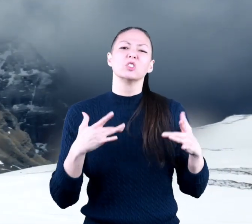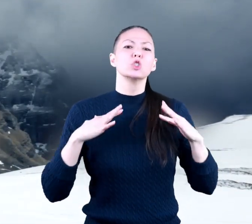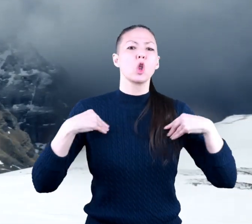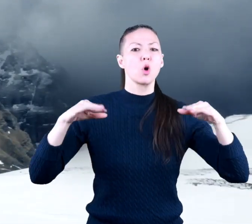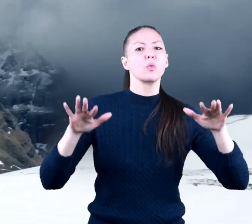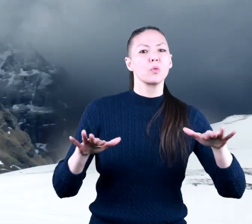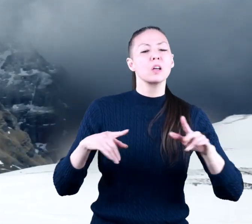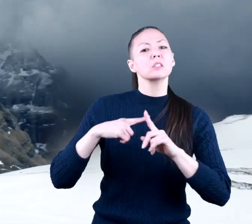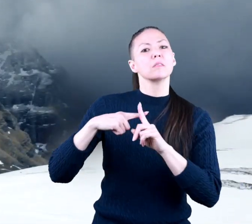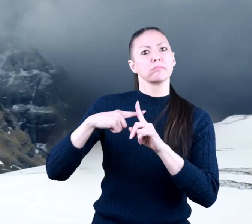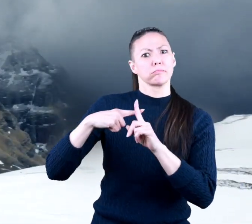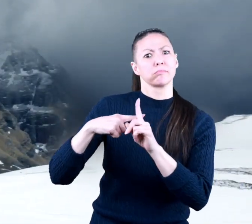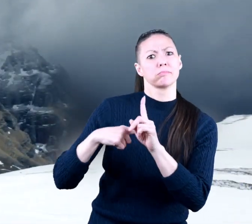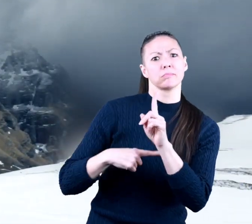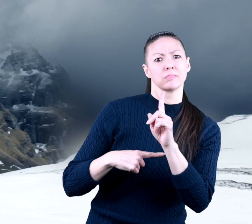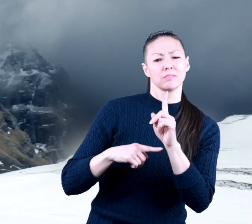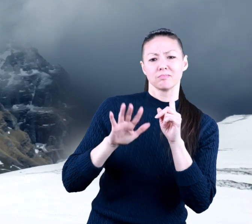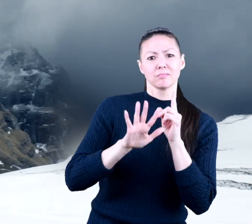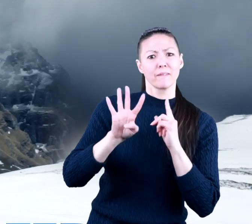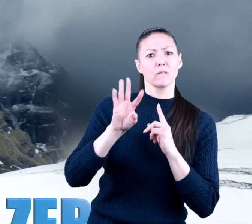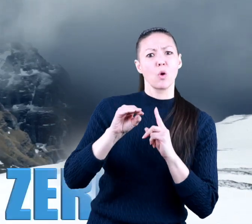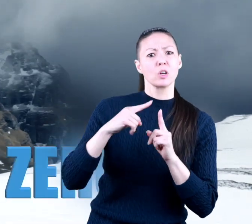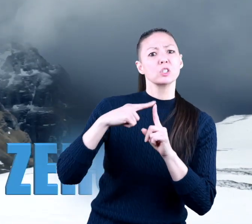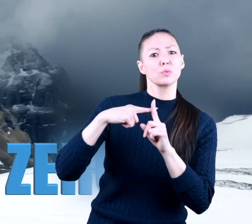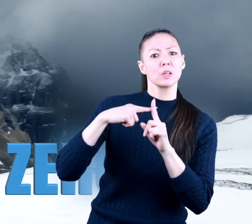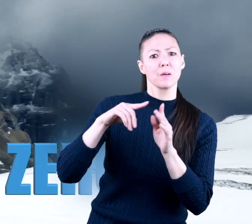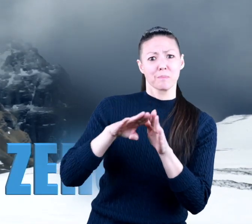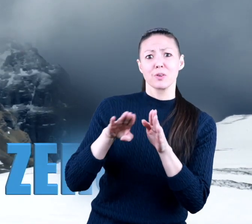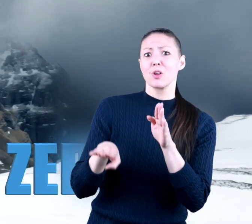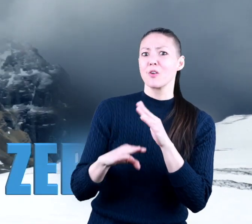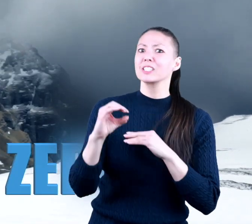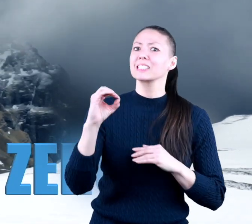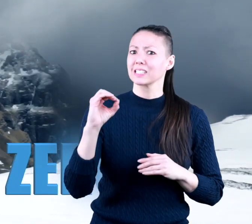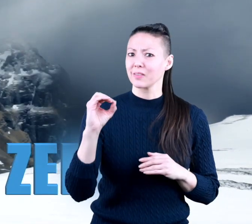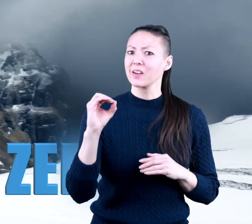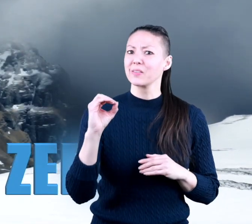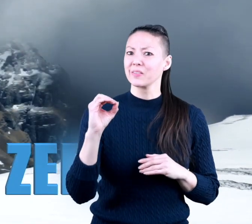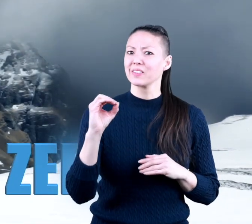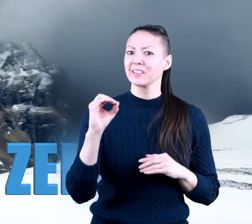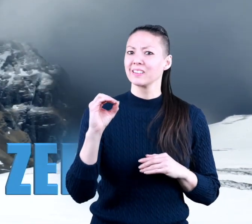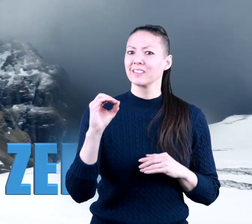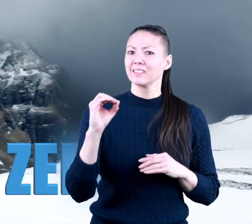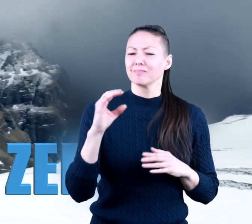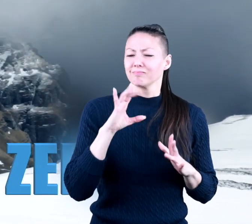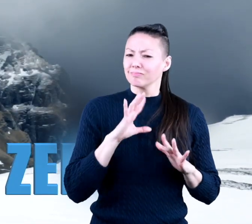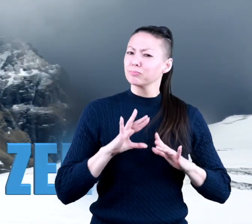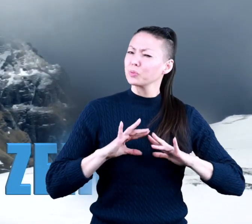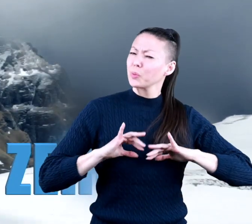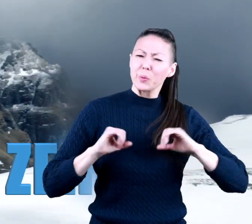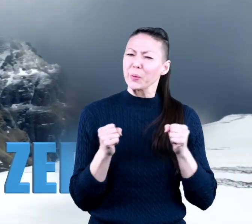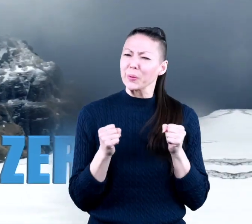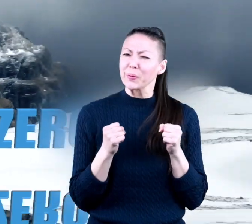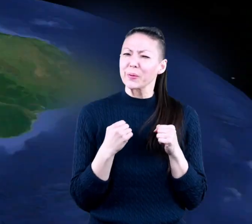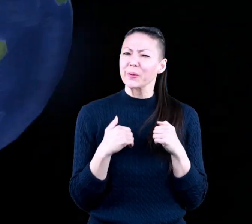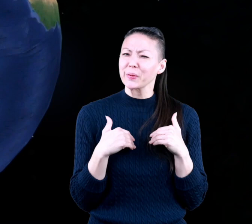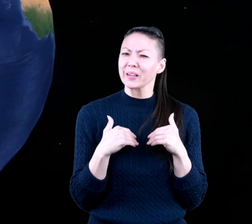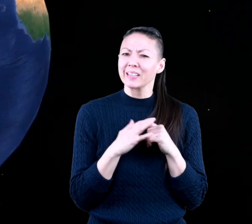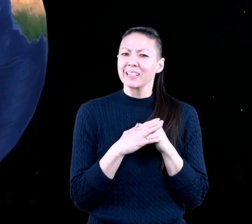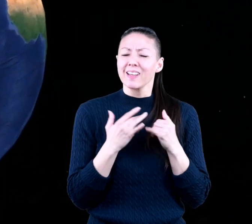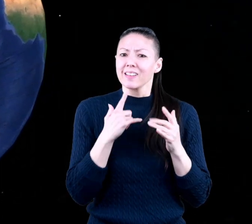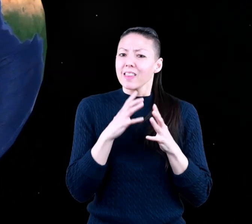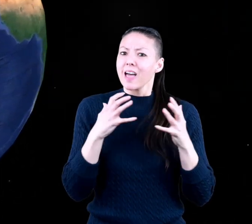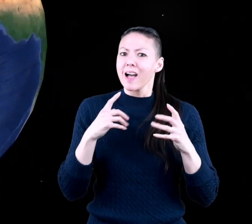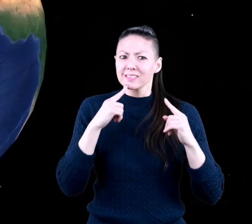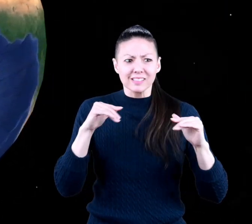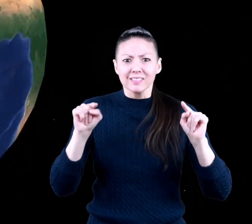snow, and temperatures can drop to as low as 40 degrees below zero. Brrr! There